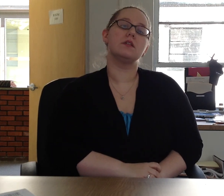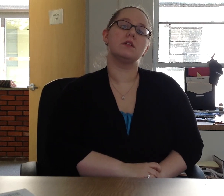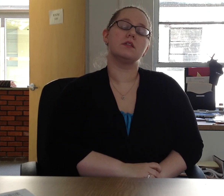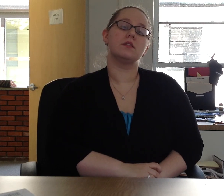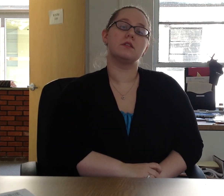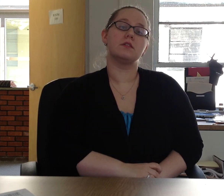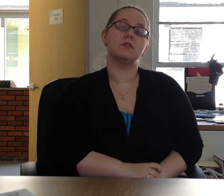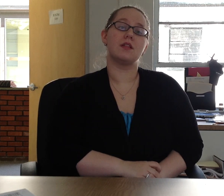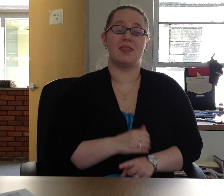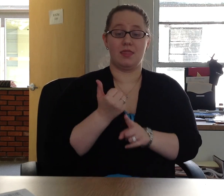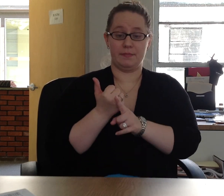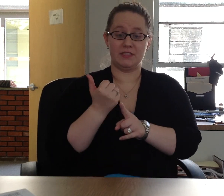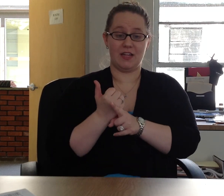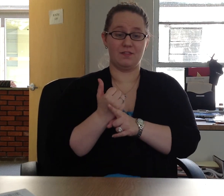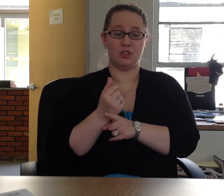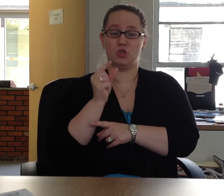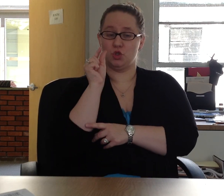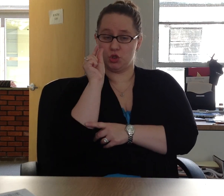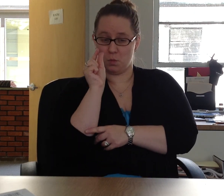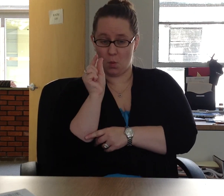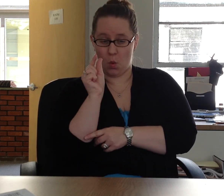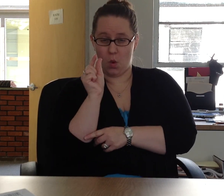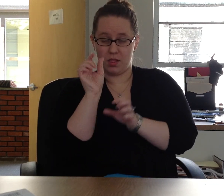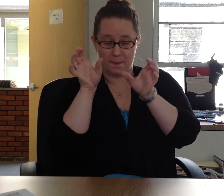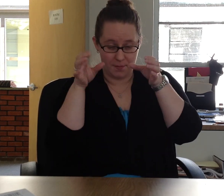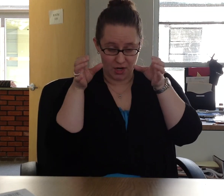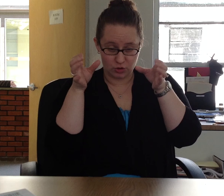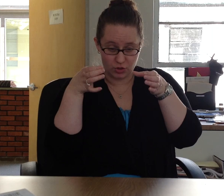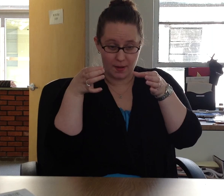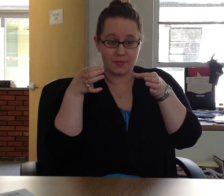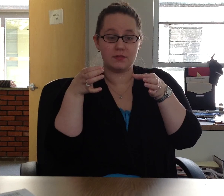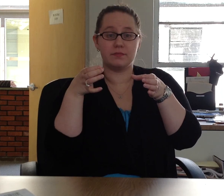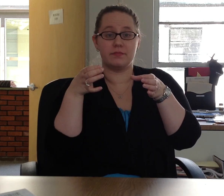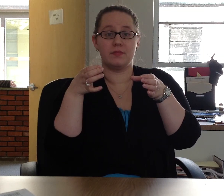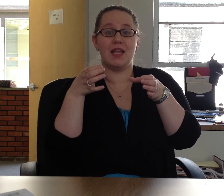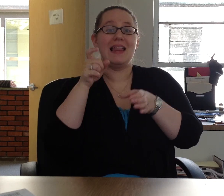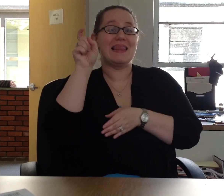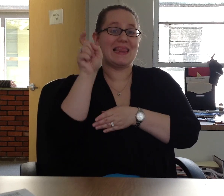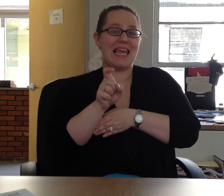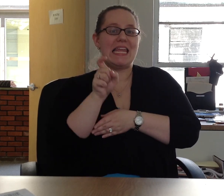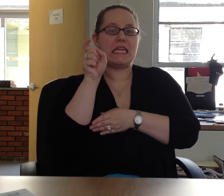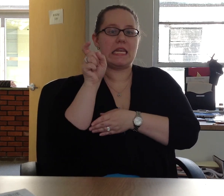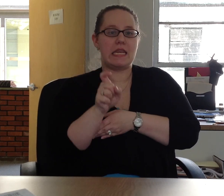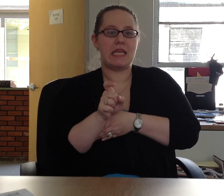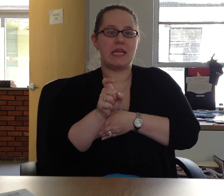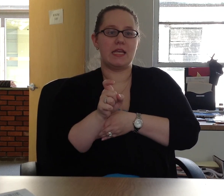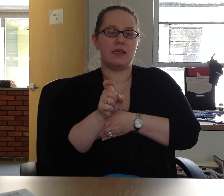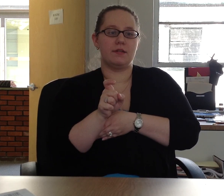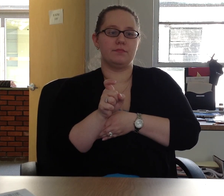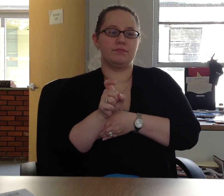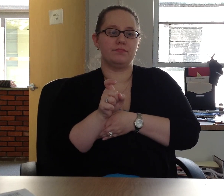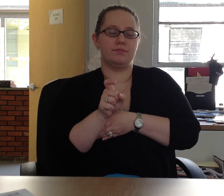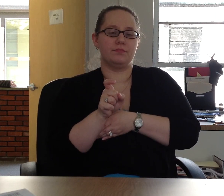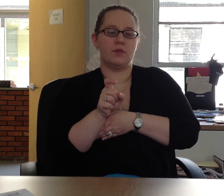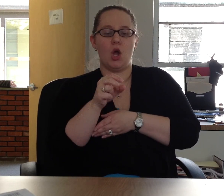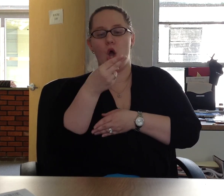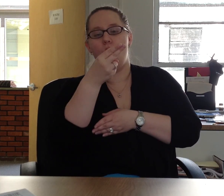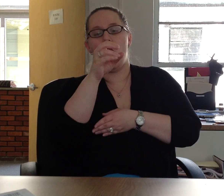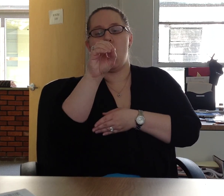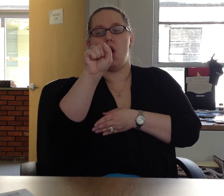Parasites are small or microscopic creatures that need a host in order to reproduce and